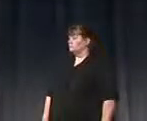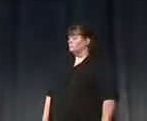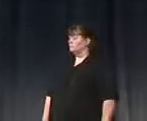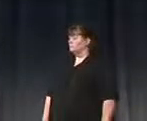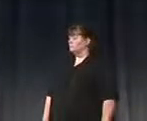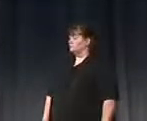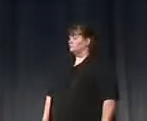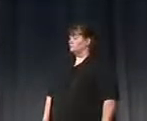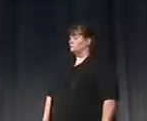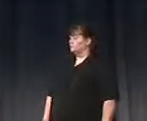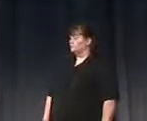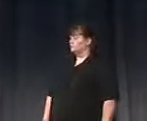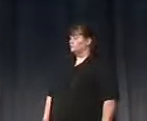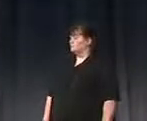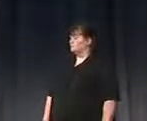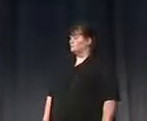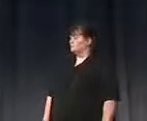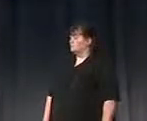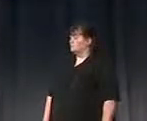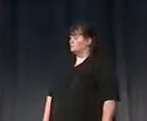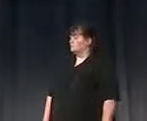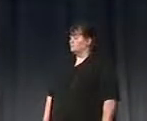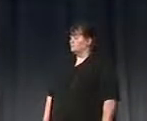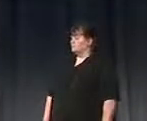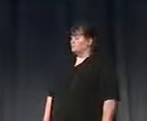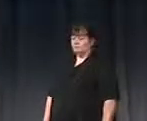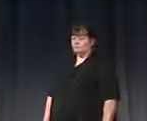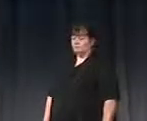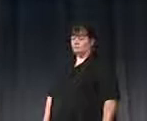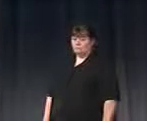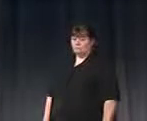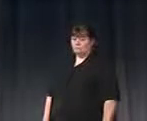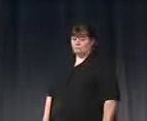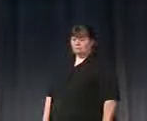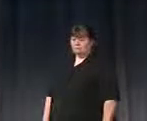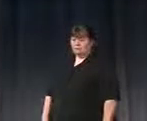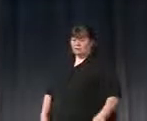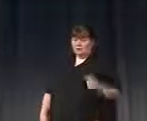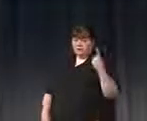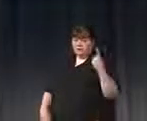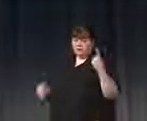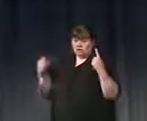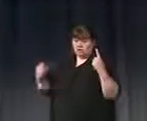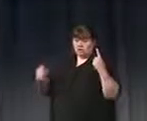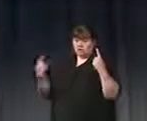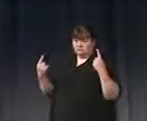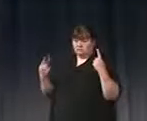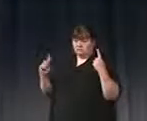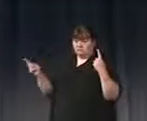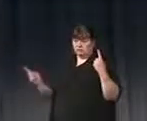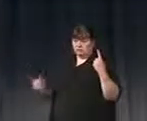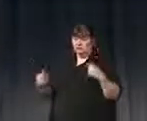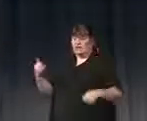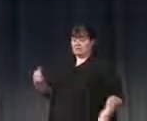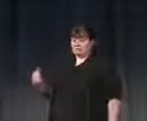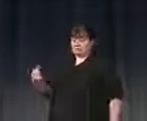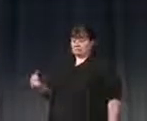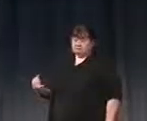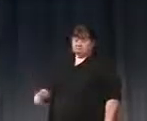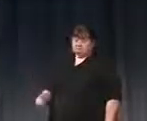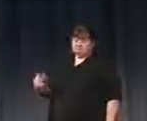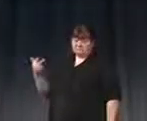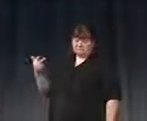configuration. She saw me and sat down beside me 3 feet away. So was it first or last? Last, that's right, yeah.